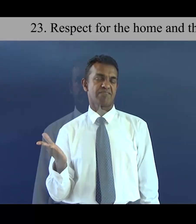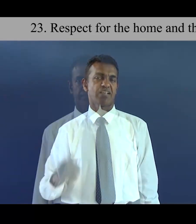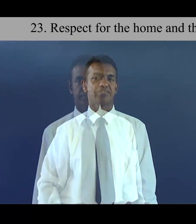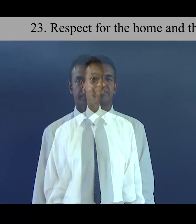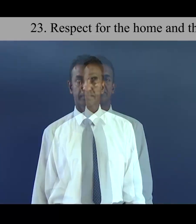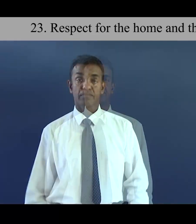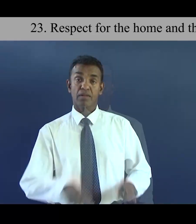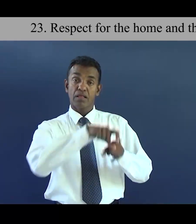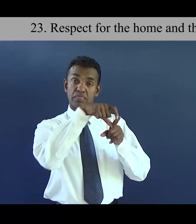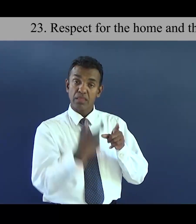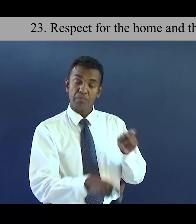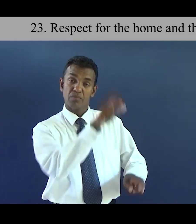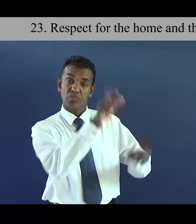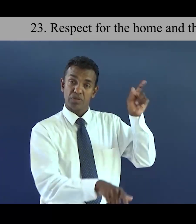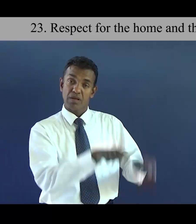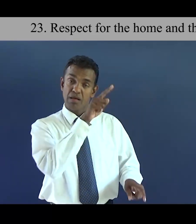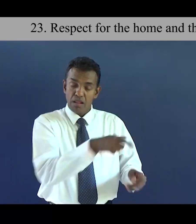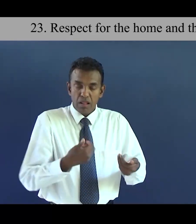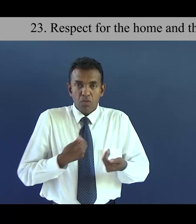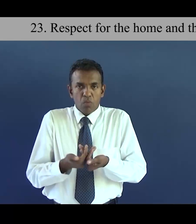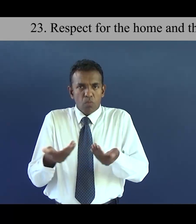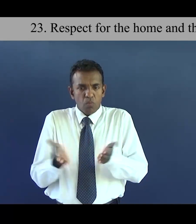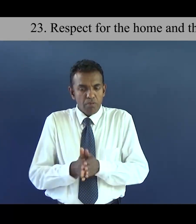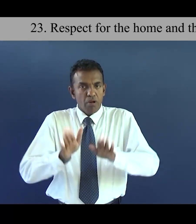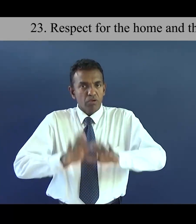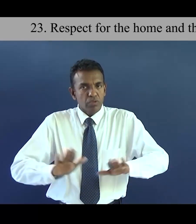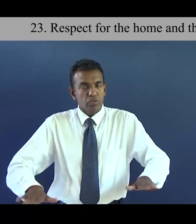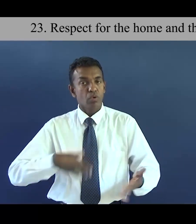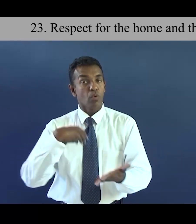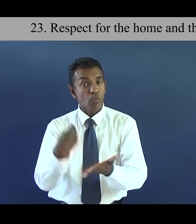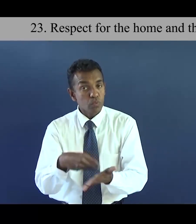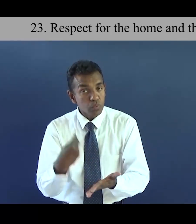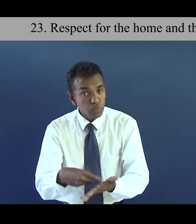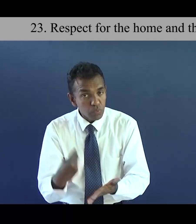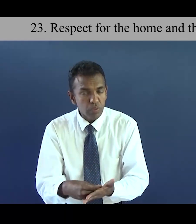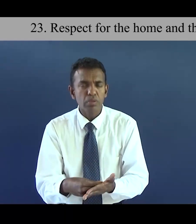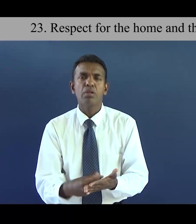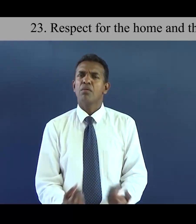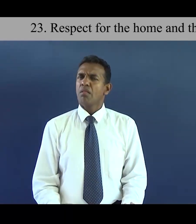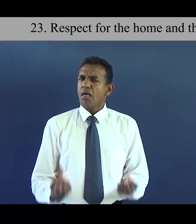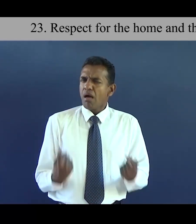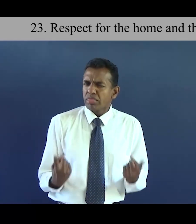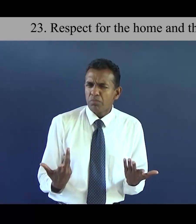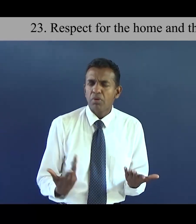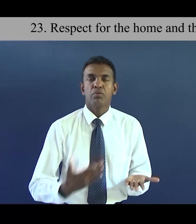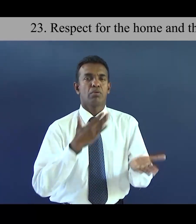their families. Countries must support disabled children and